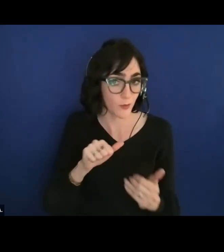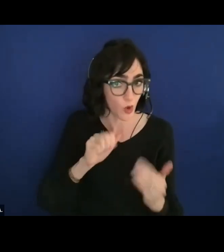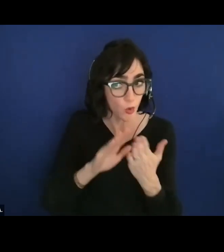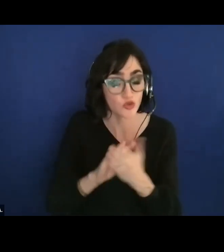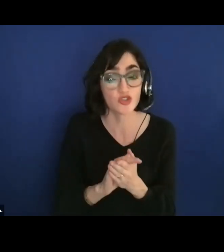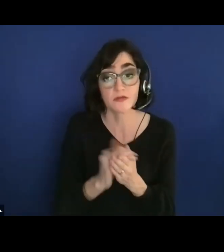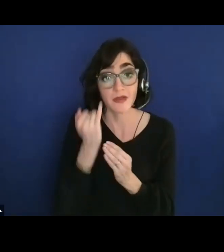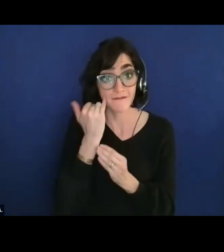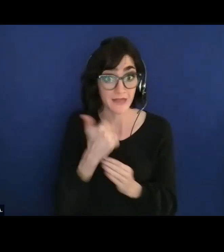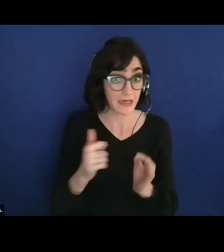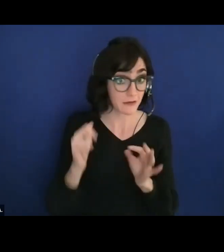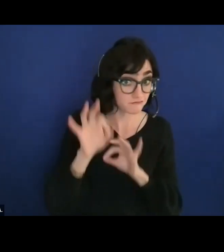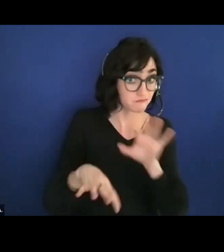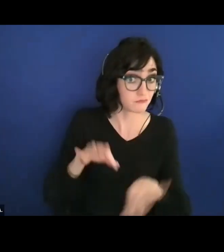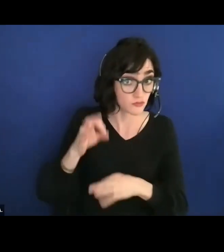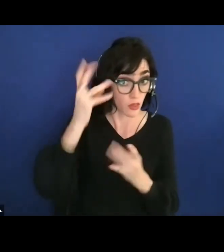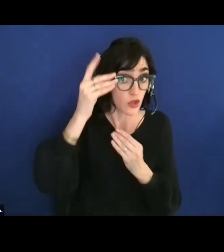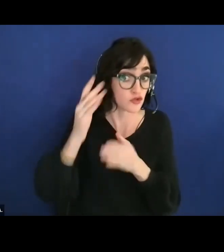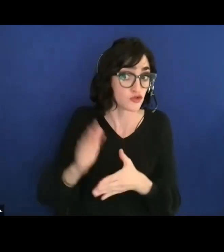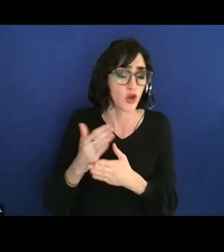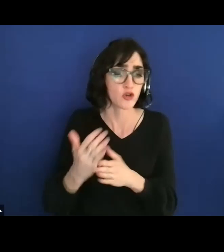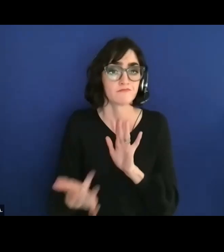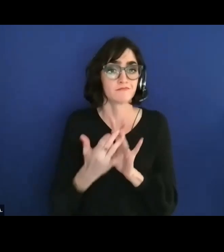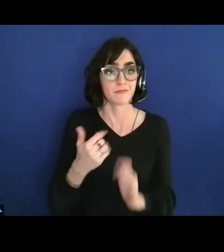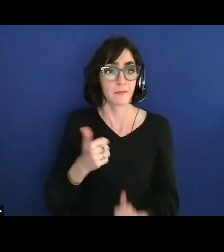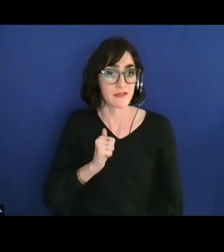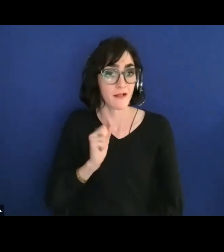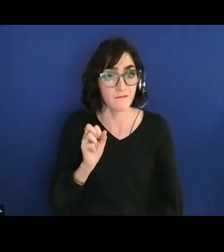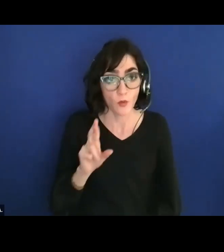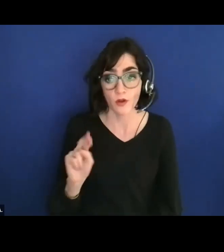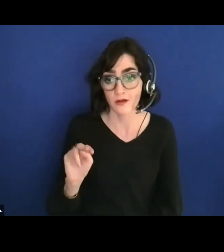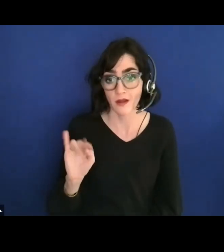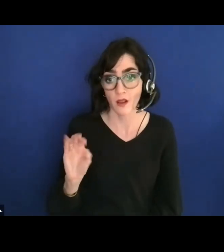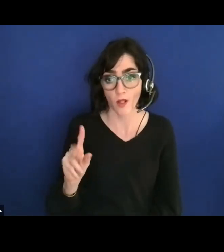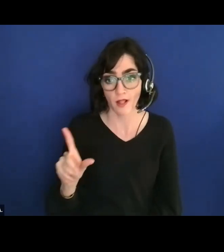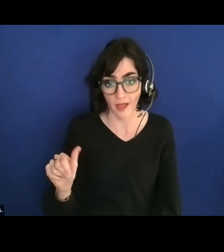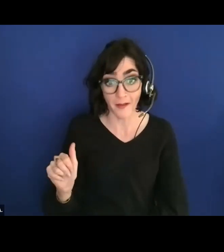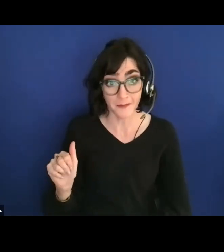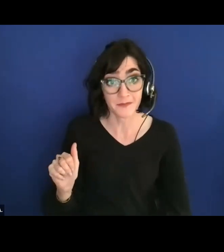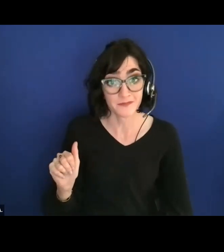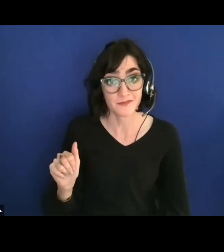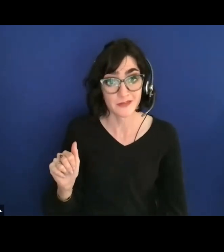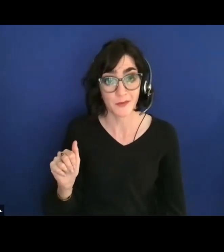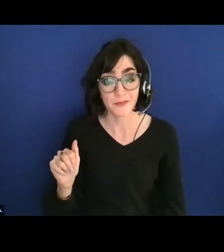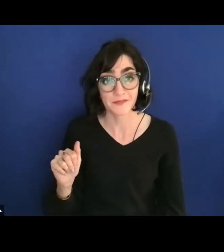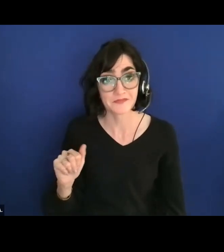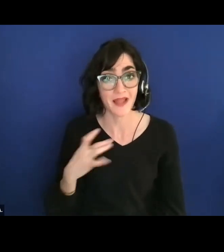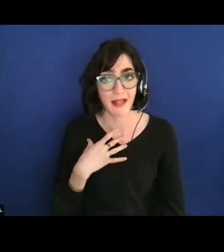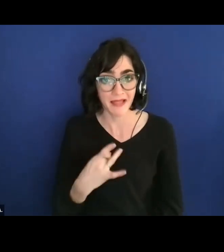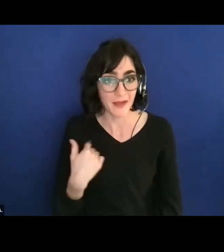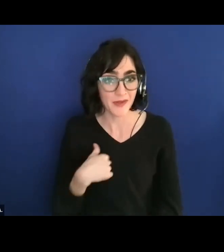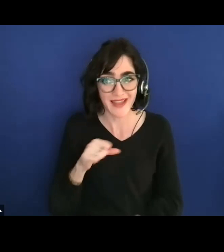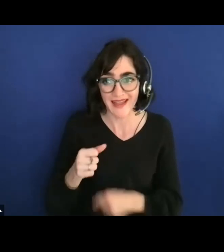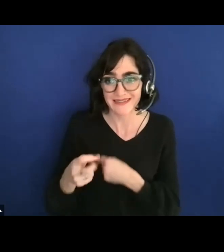please don't hesitate to reach out to me or Nicola. But I like that we're able to preserve